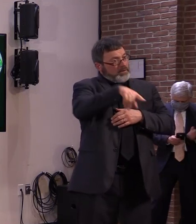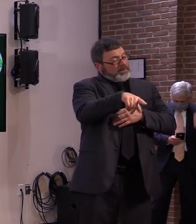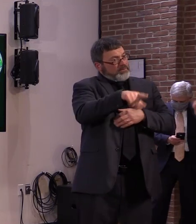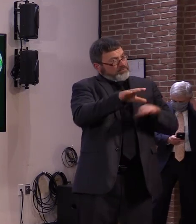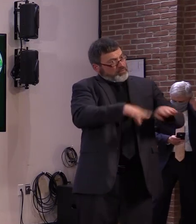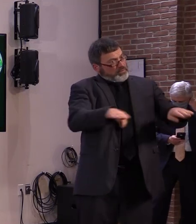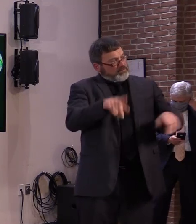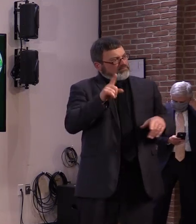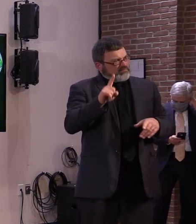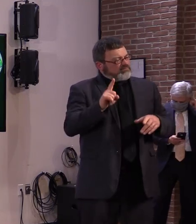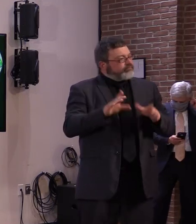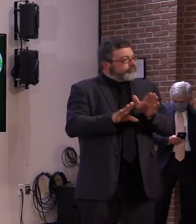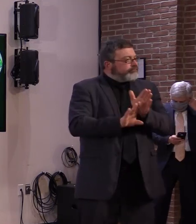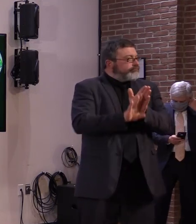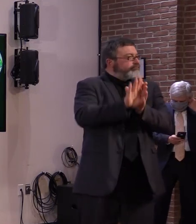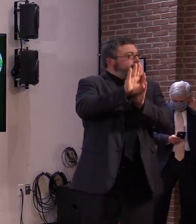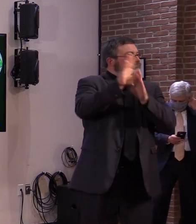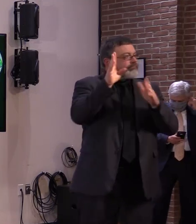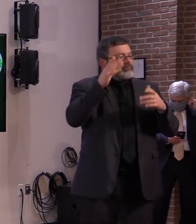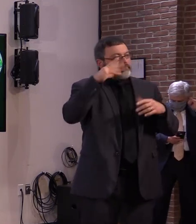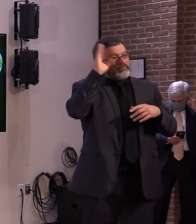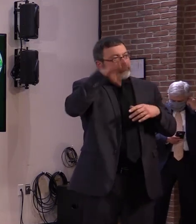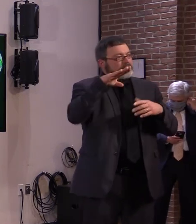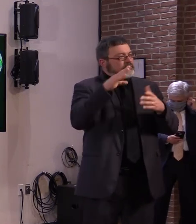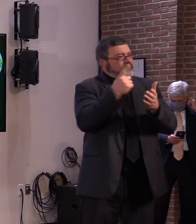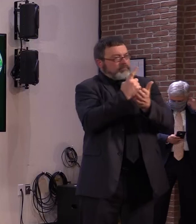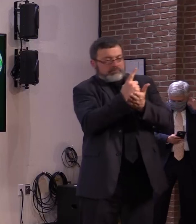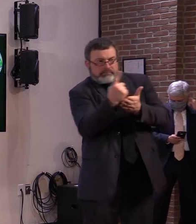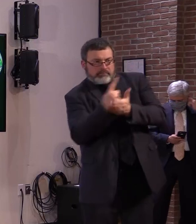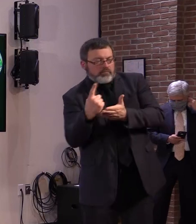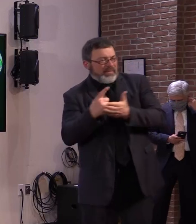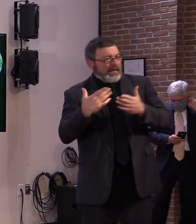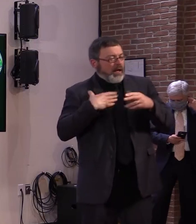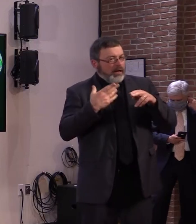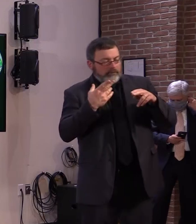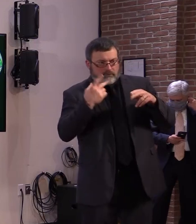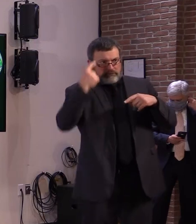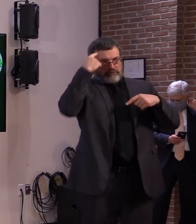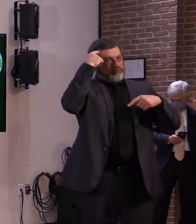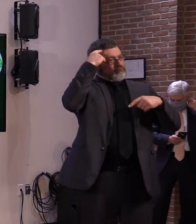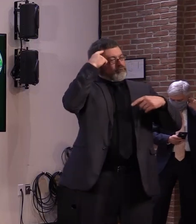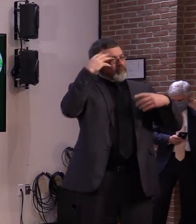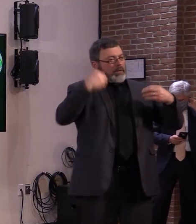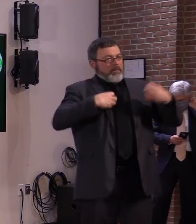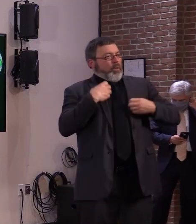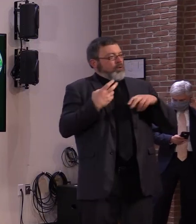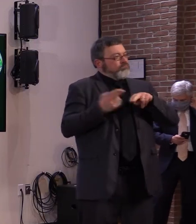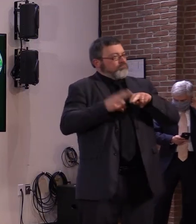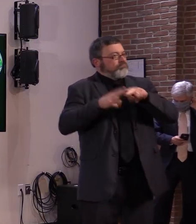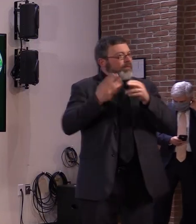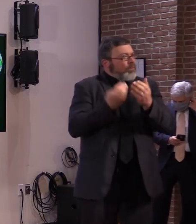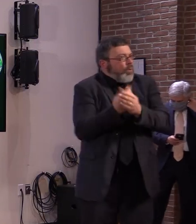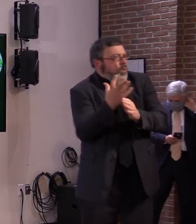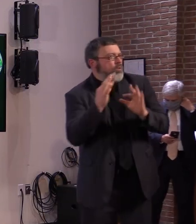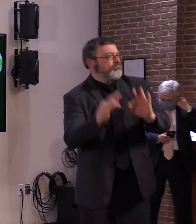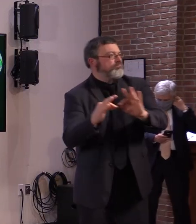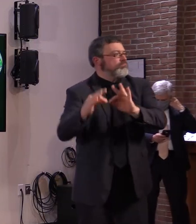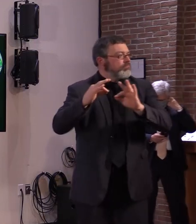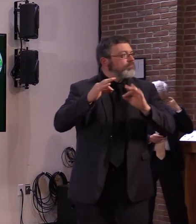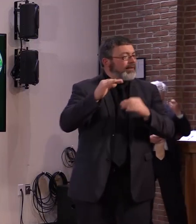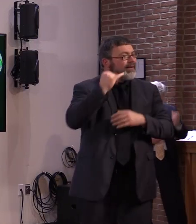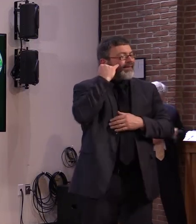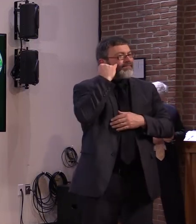and months, not years. Development is rapid and exciting, but that also means that when opportunity is missed